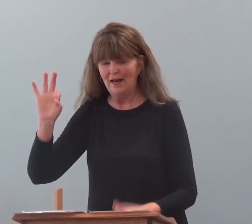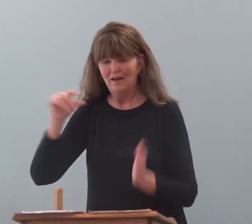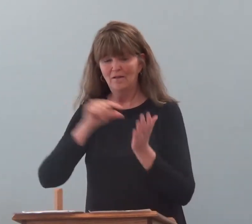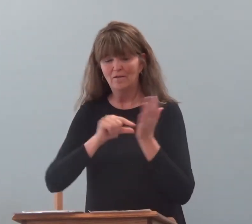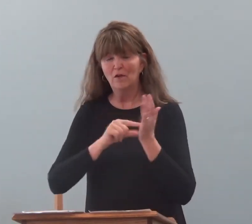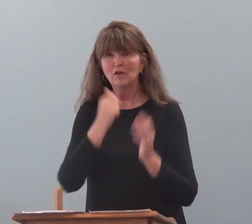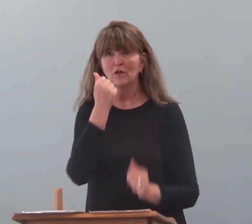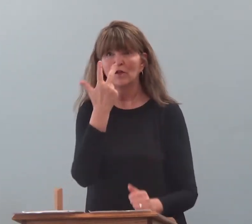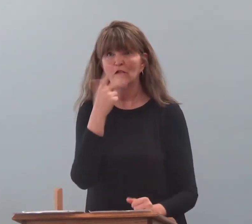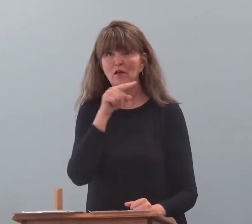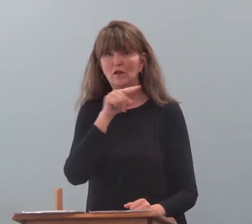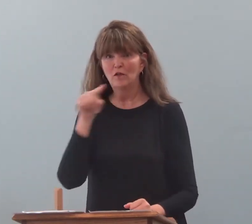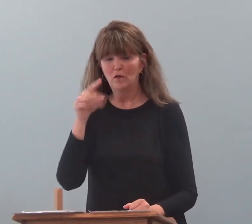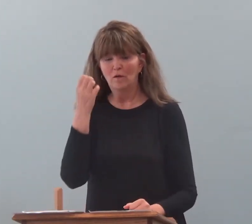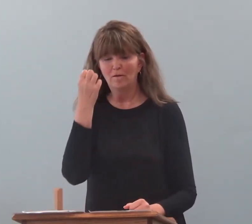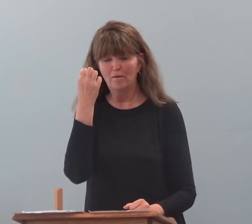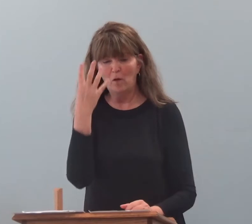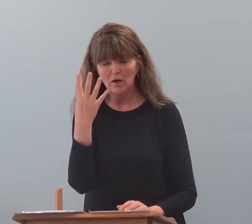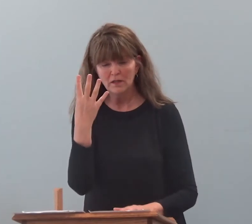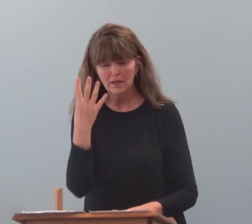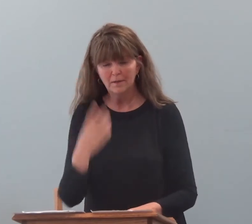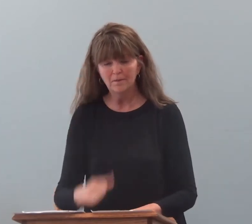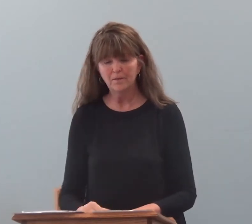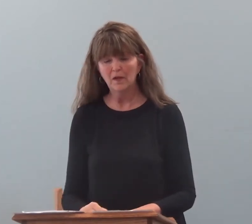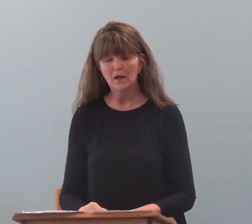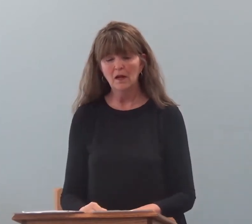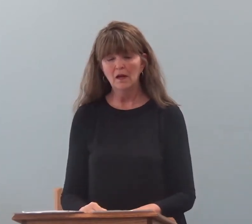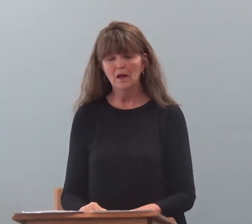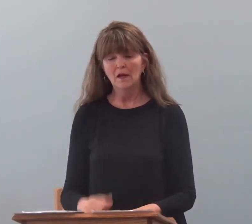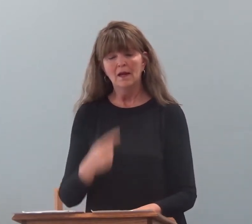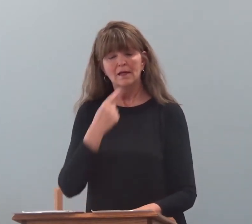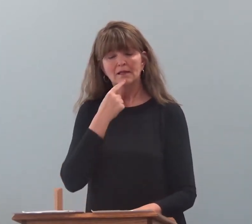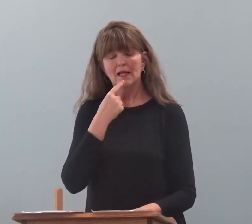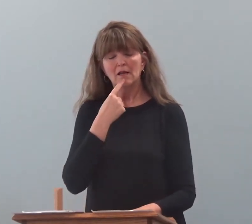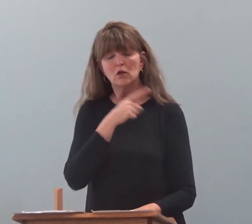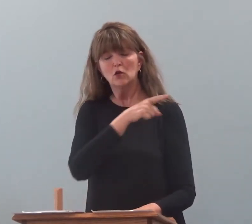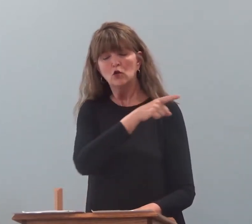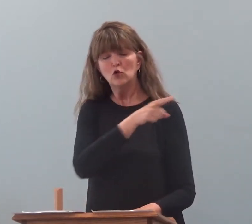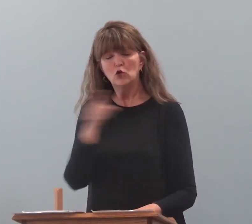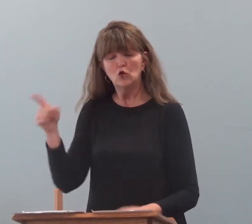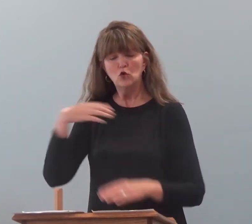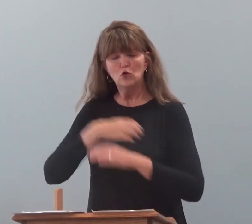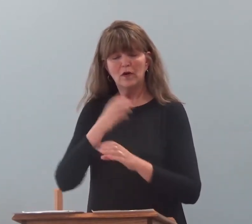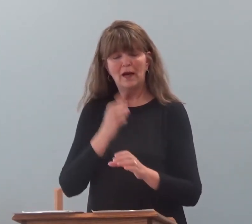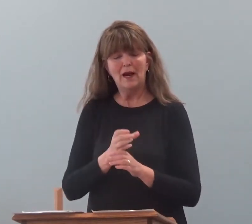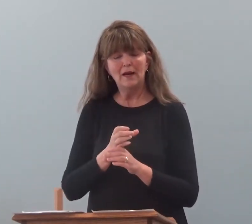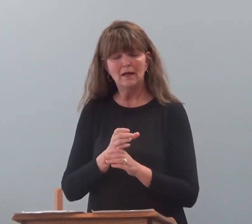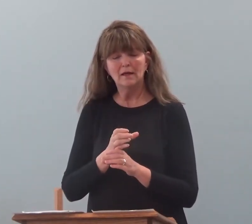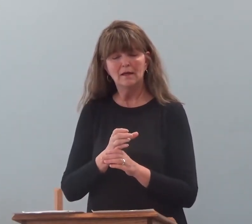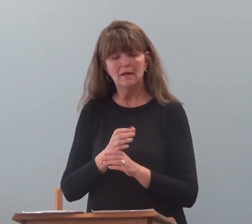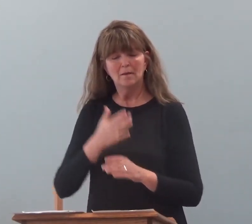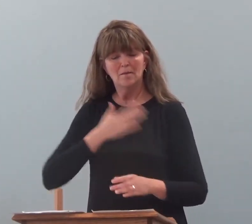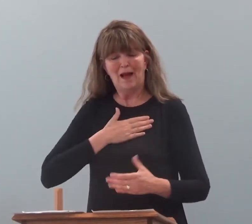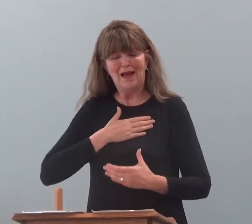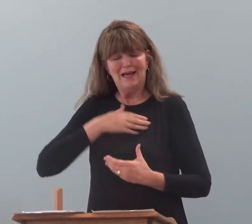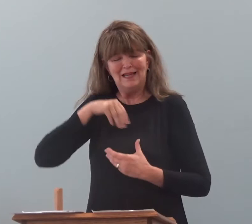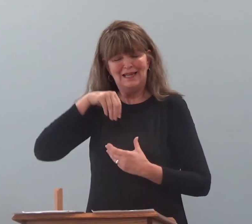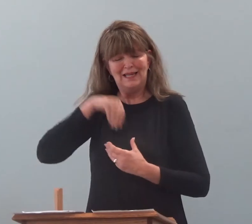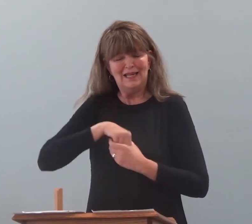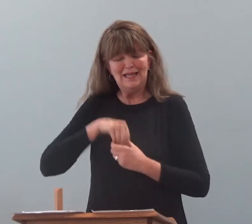So I will be preaching from Psalm number 139, verses 13 and 14. And this says,